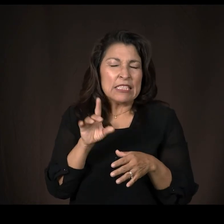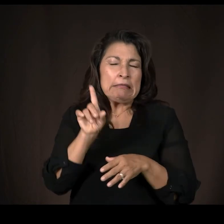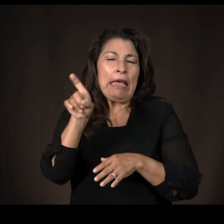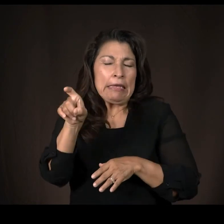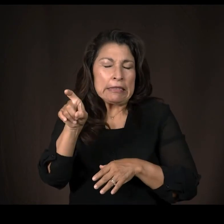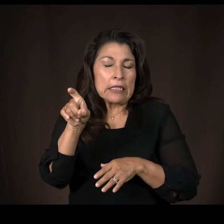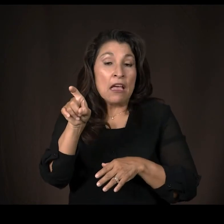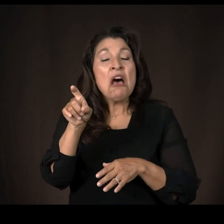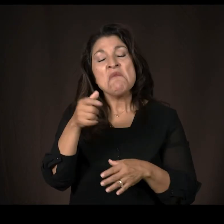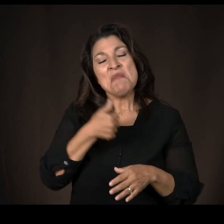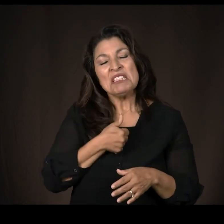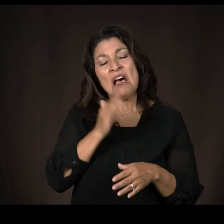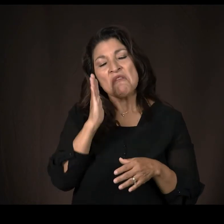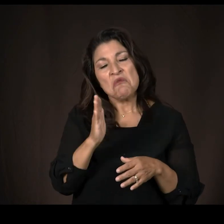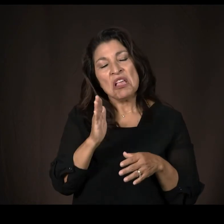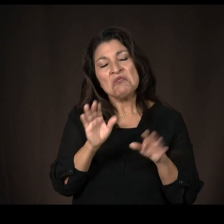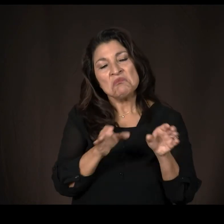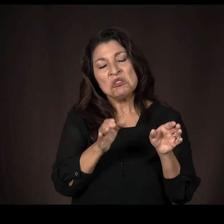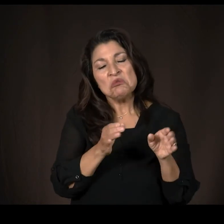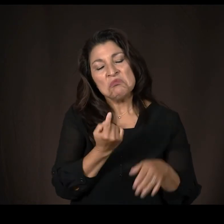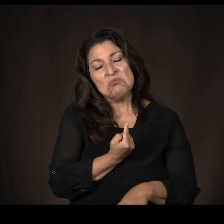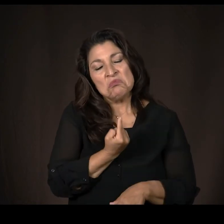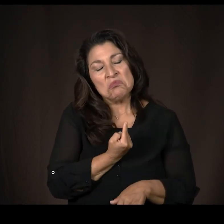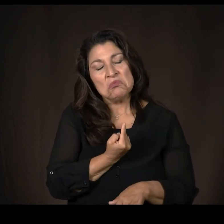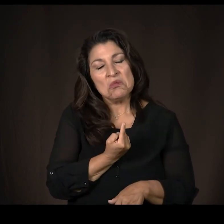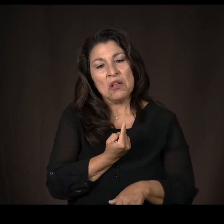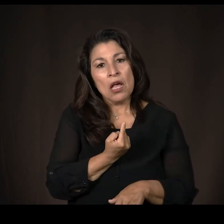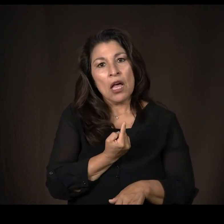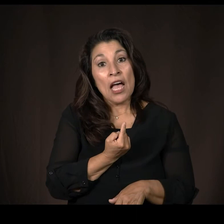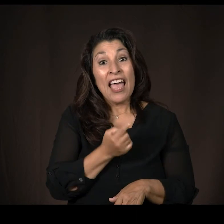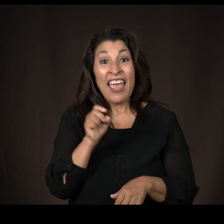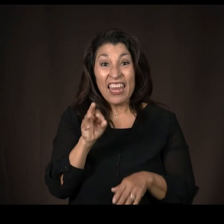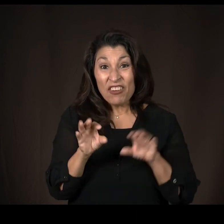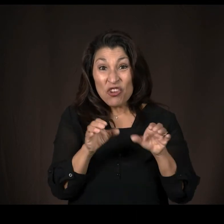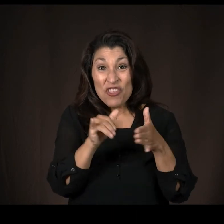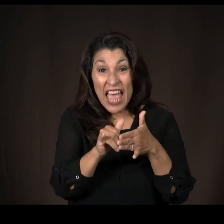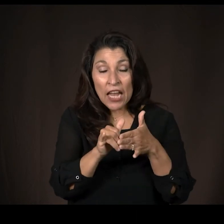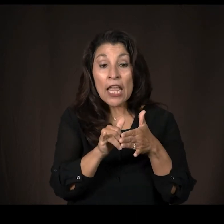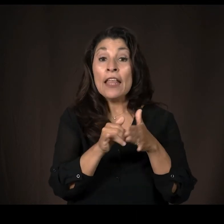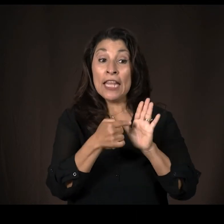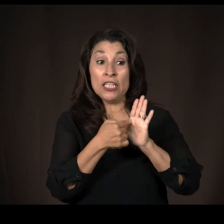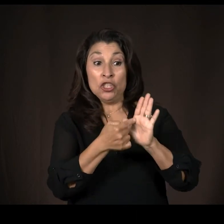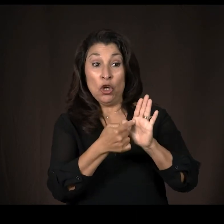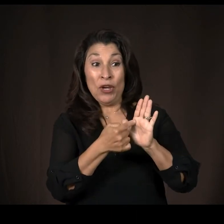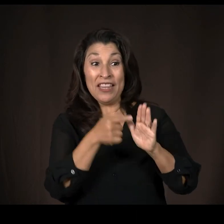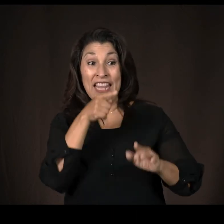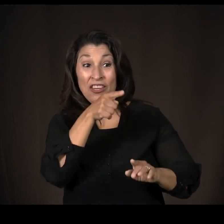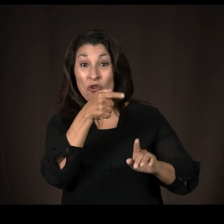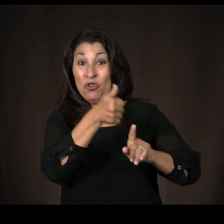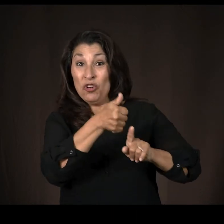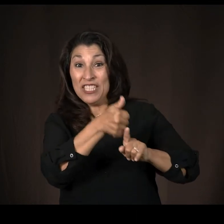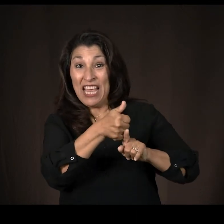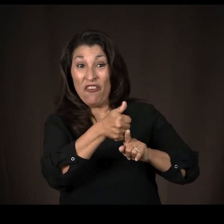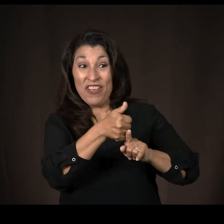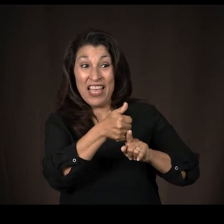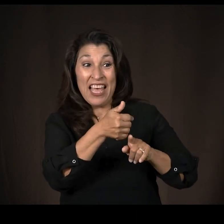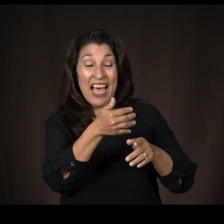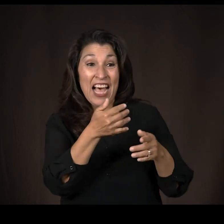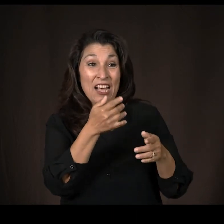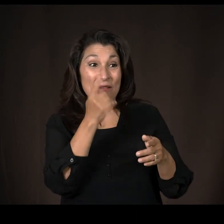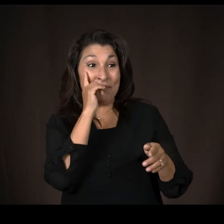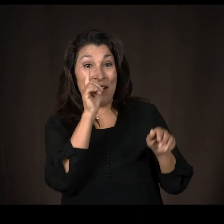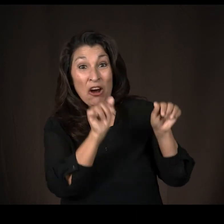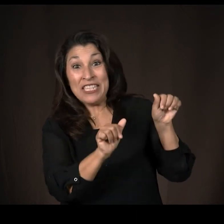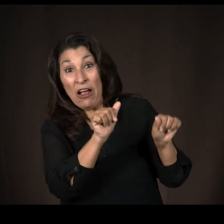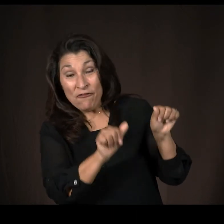myself. When you say, I'll just do it myself, you reveal your own insecurity. You limit what